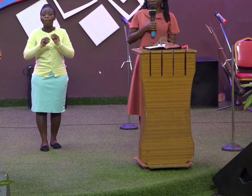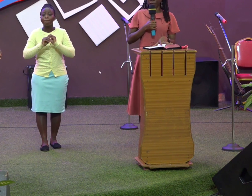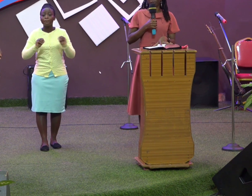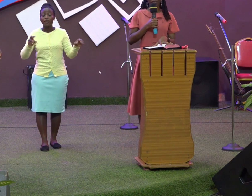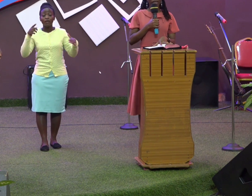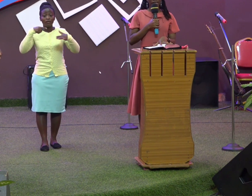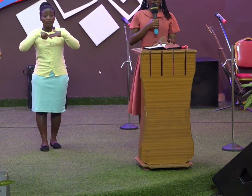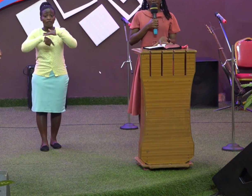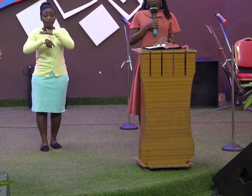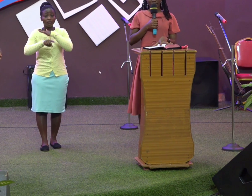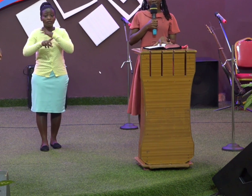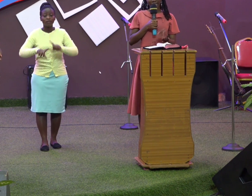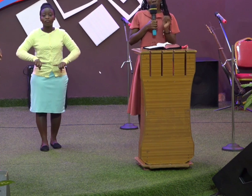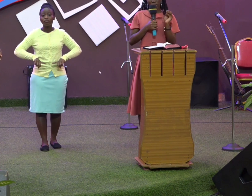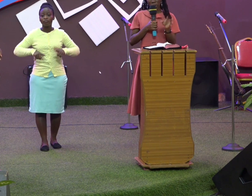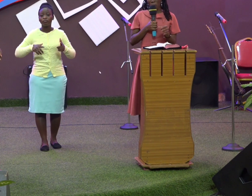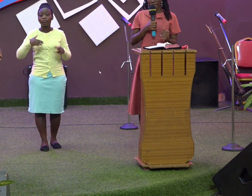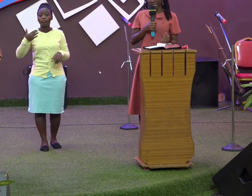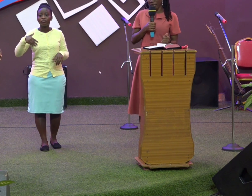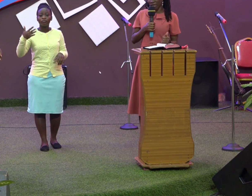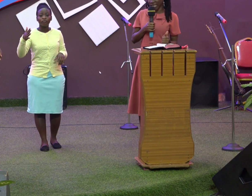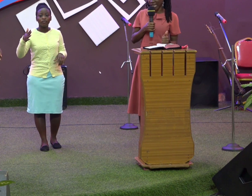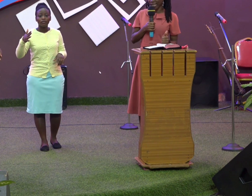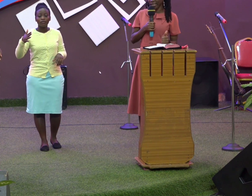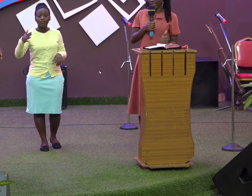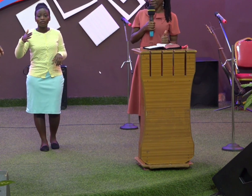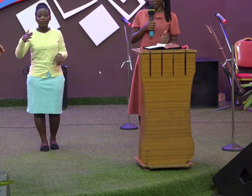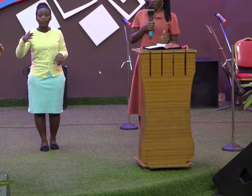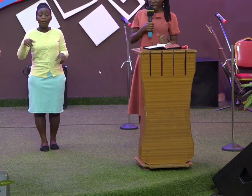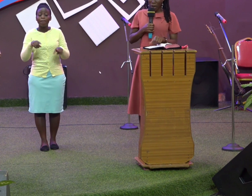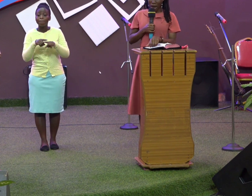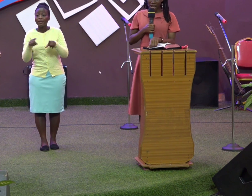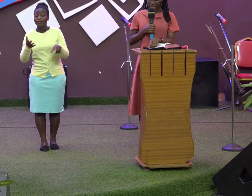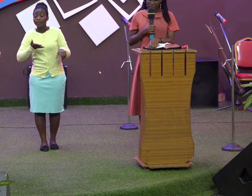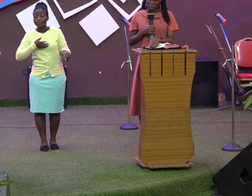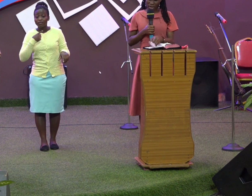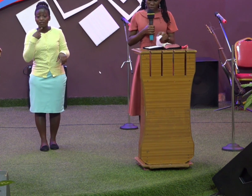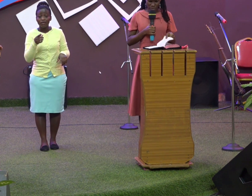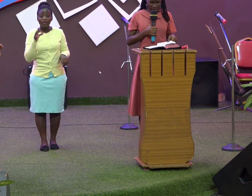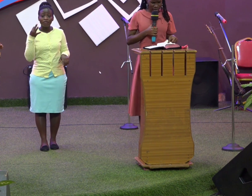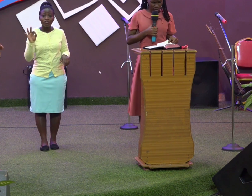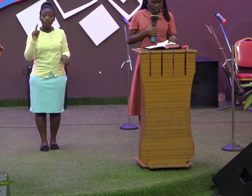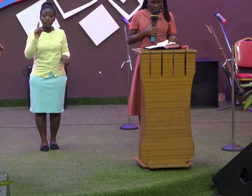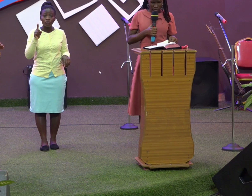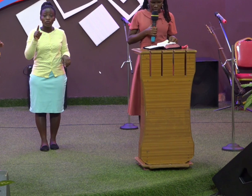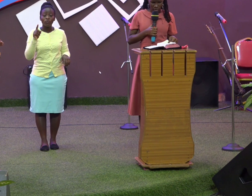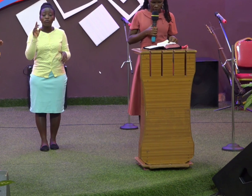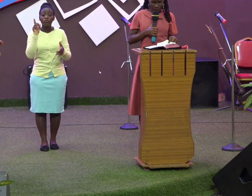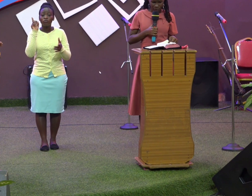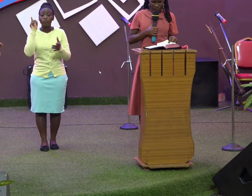eternal life. Isn't that what we always see every day? But I said, if you want to be